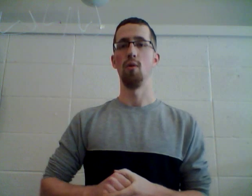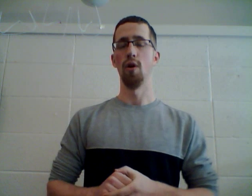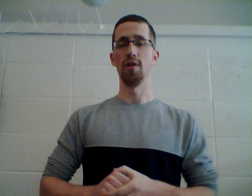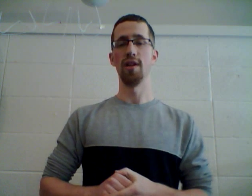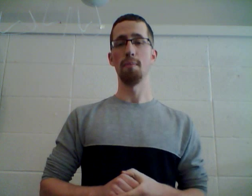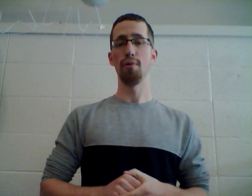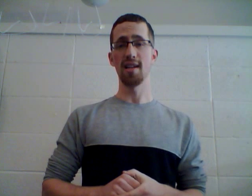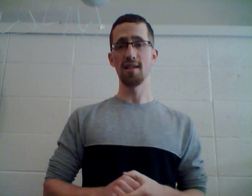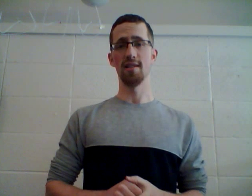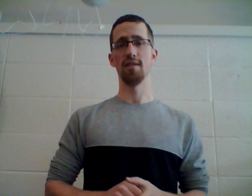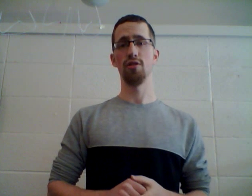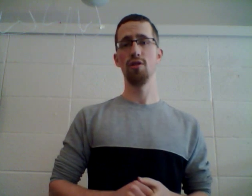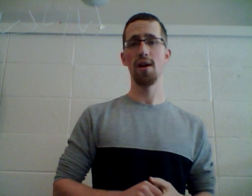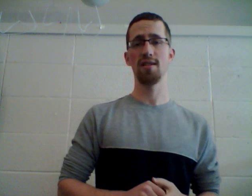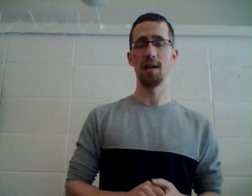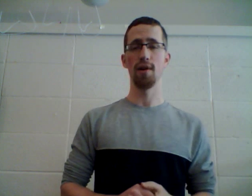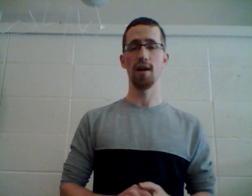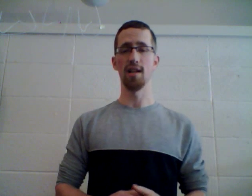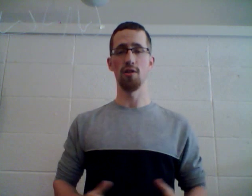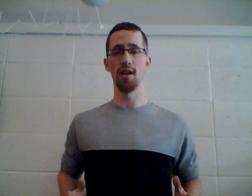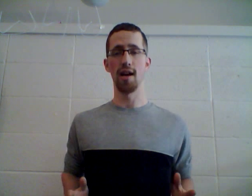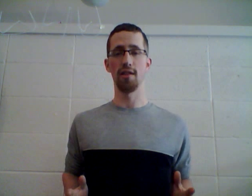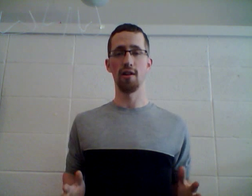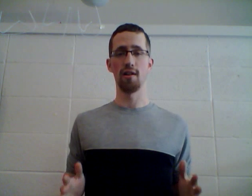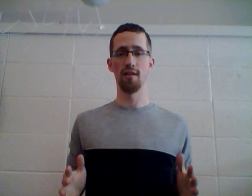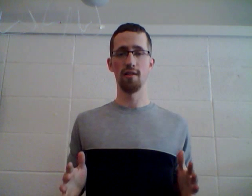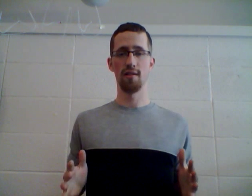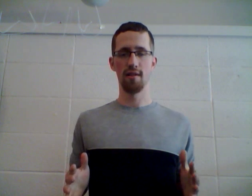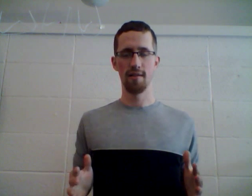Or you can get pregnant. There's two ways to get pregnant. You can either